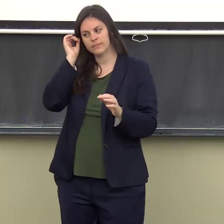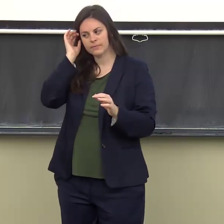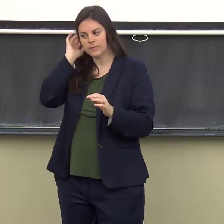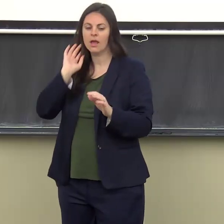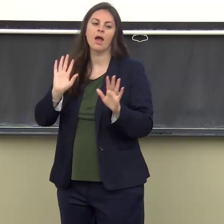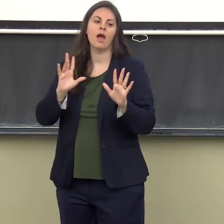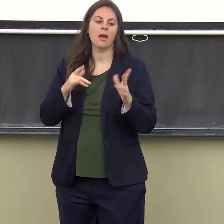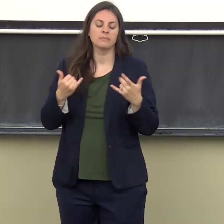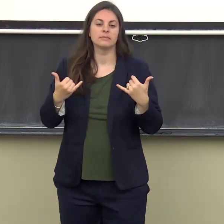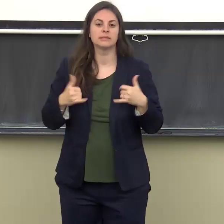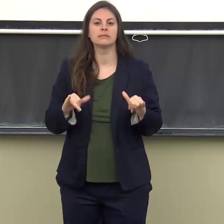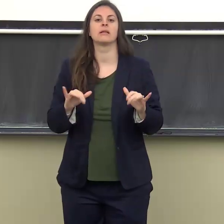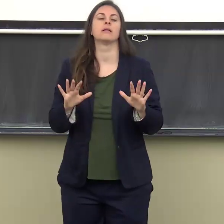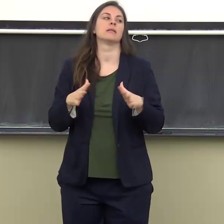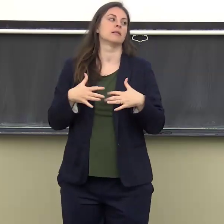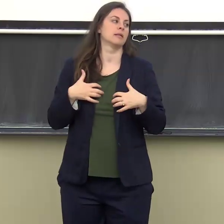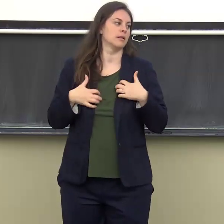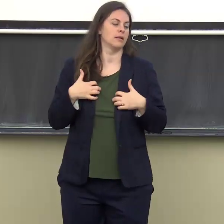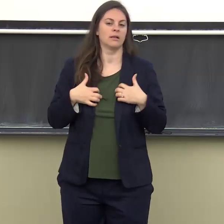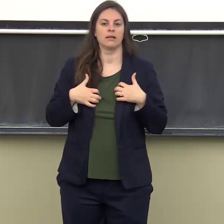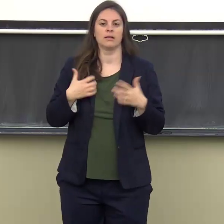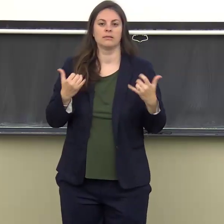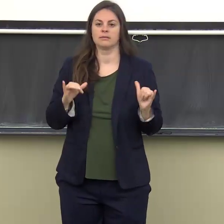incredibly cynical, because despite that, there were some